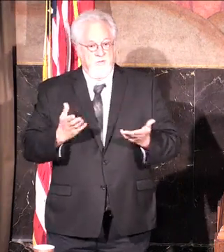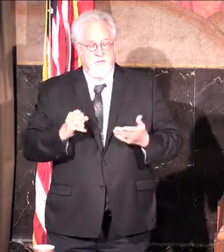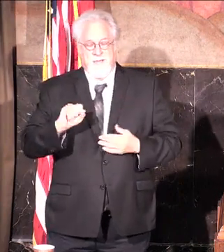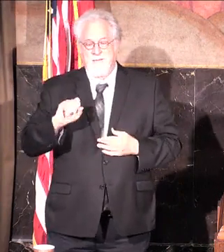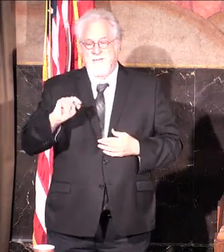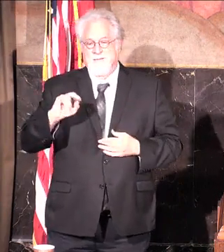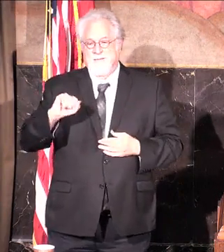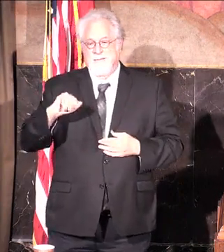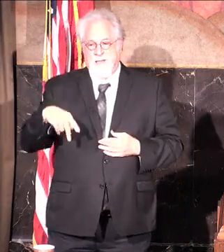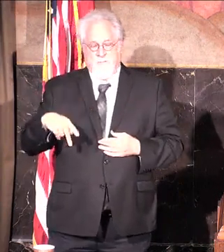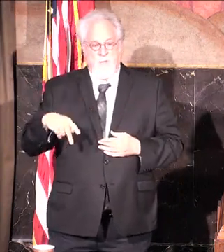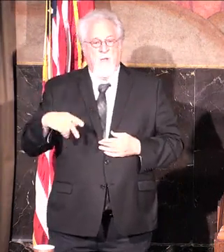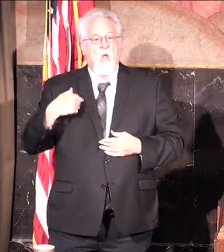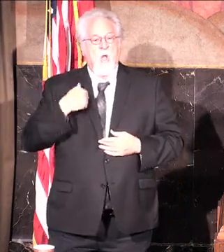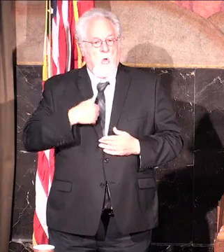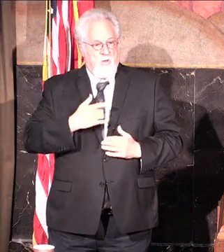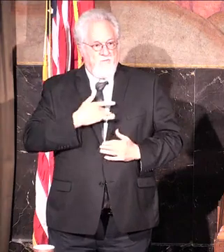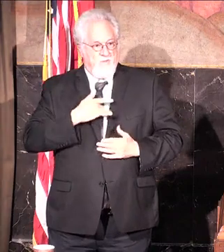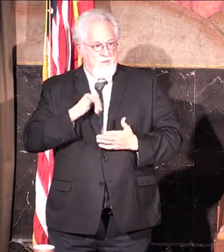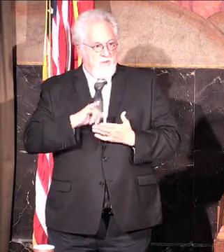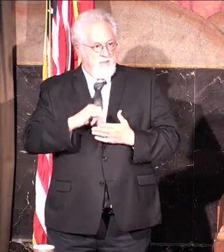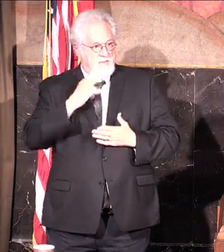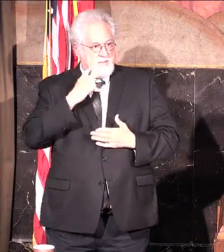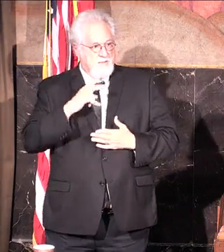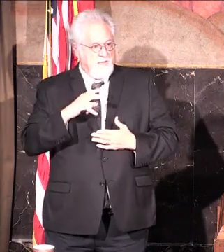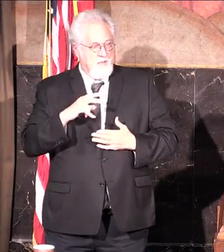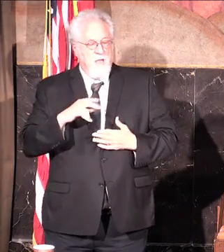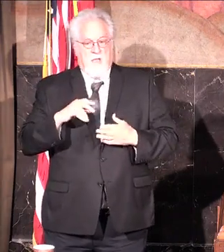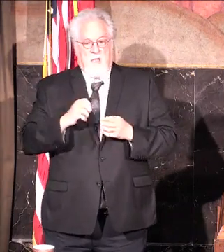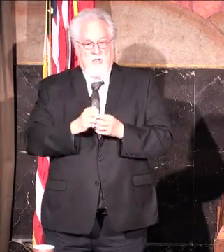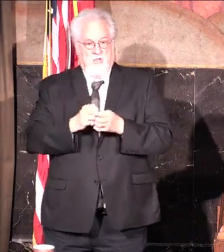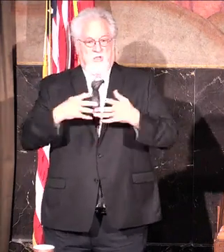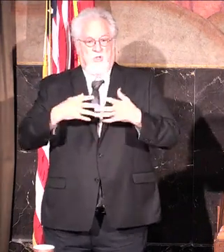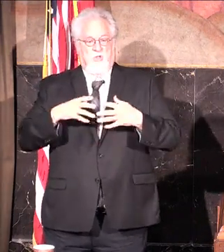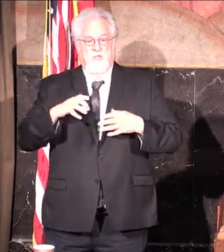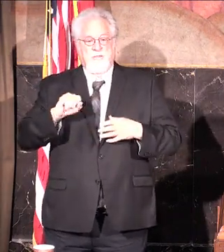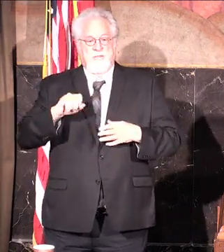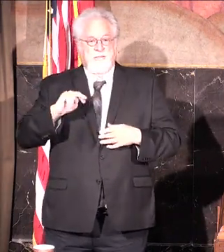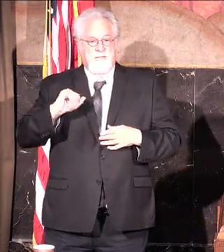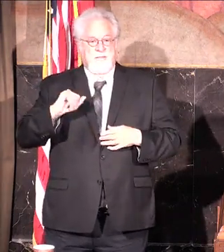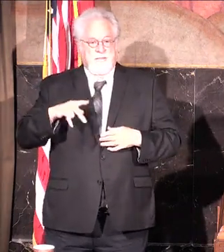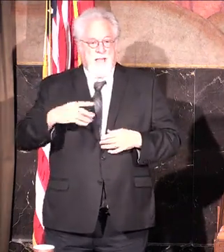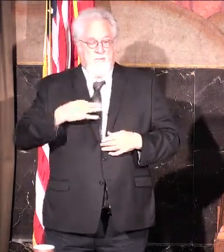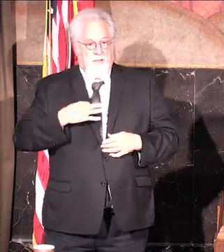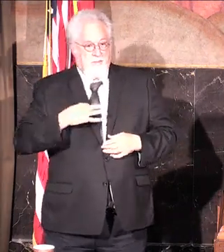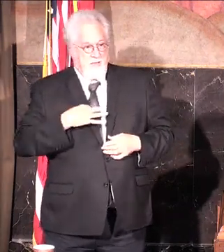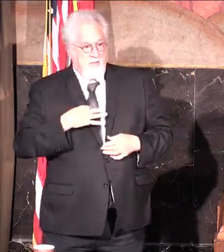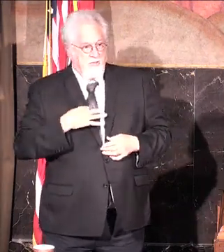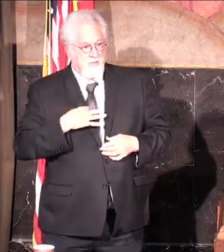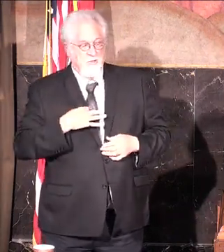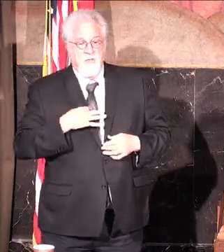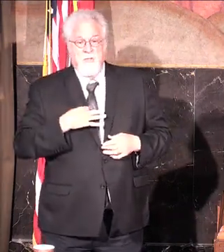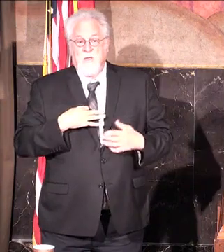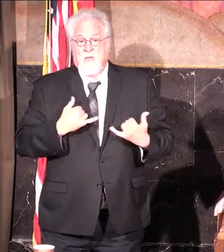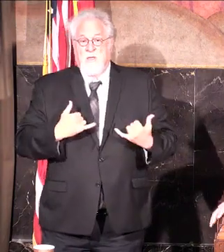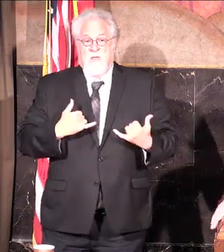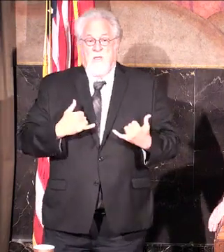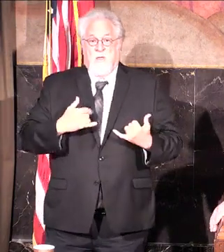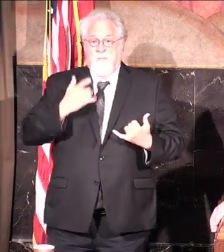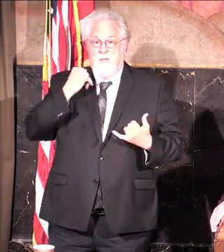benefits. We anticipate seeing a surge in SNAP applications now